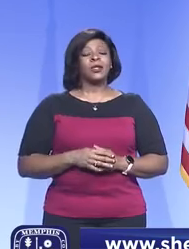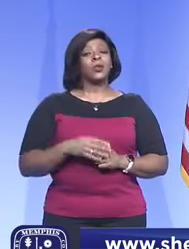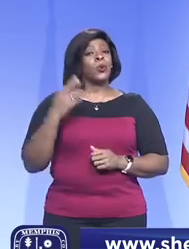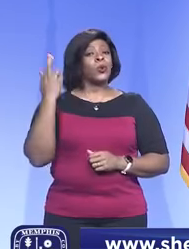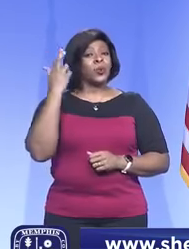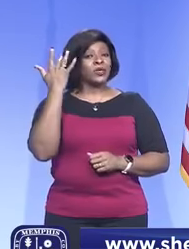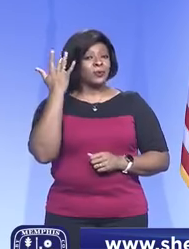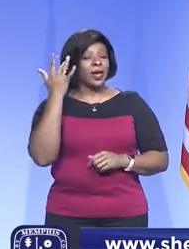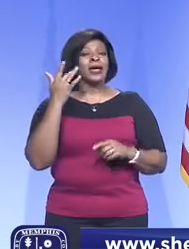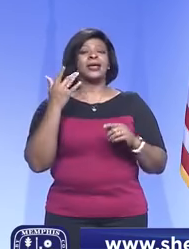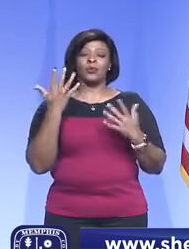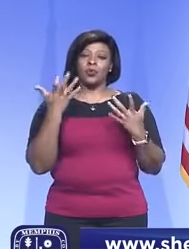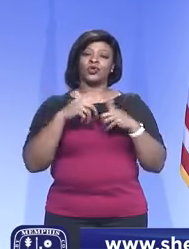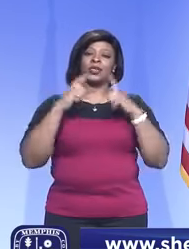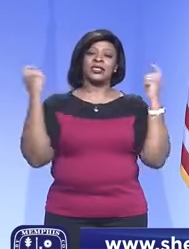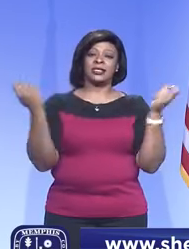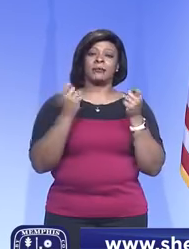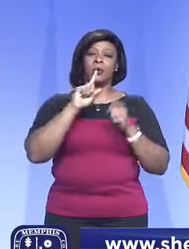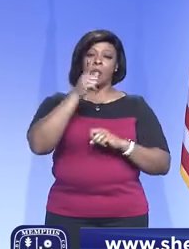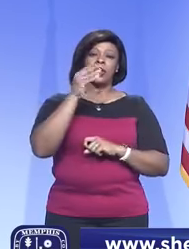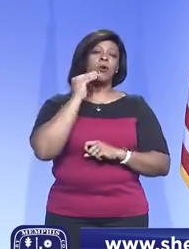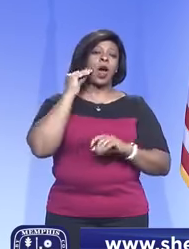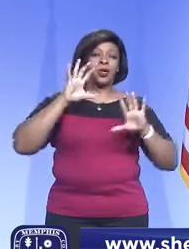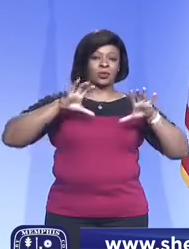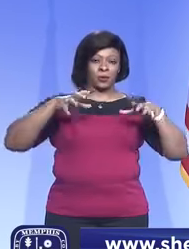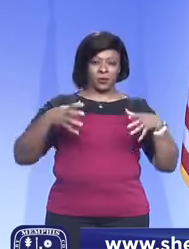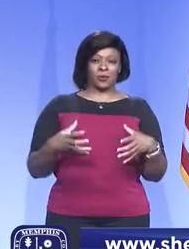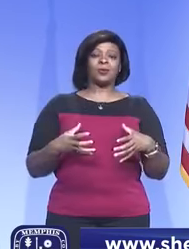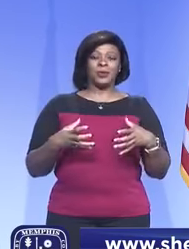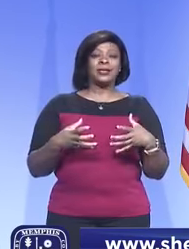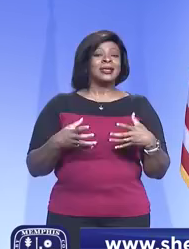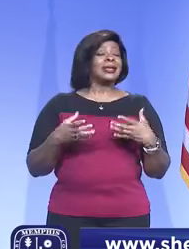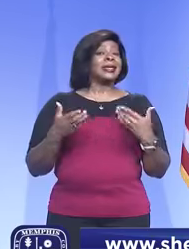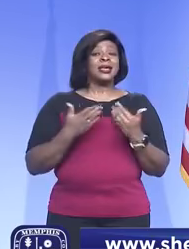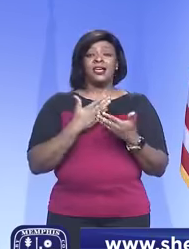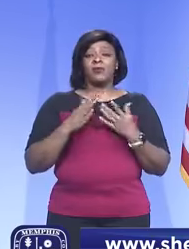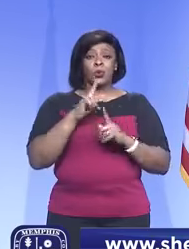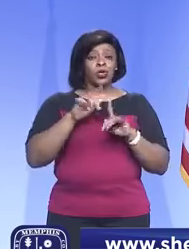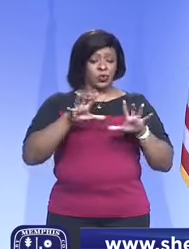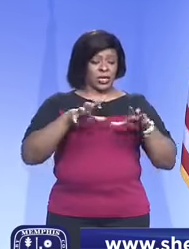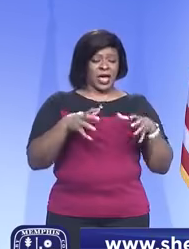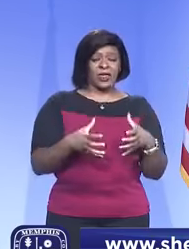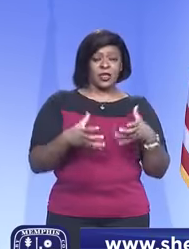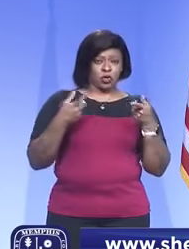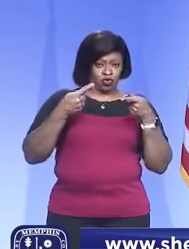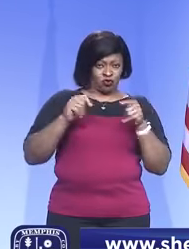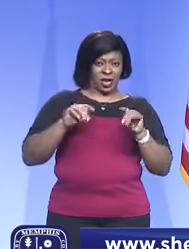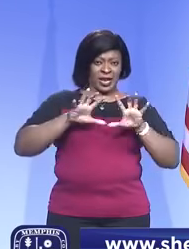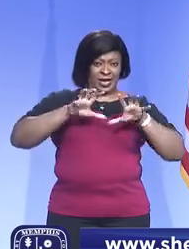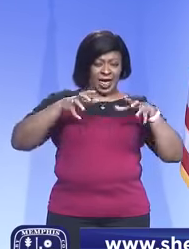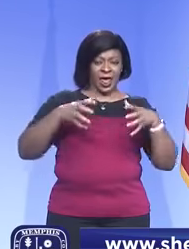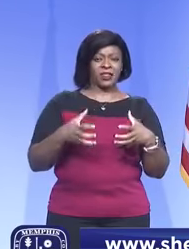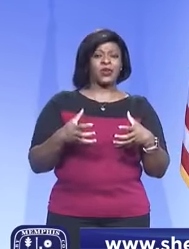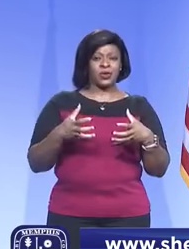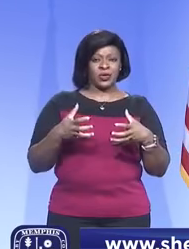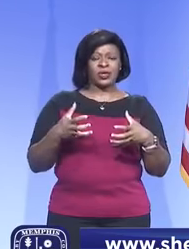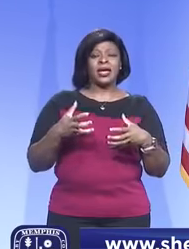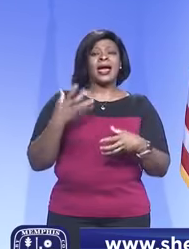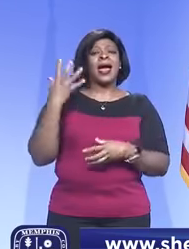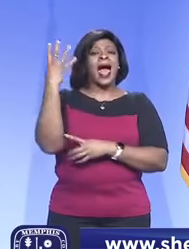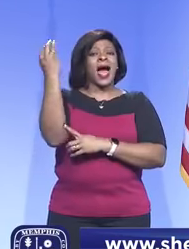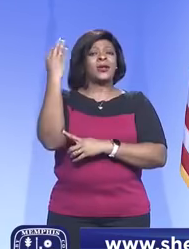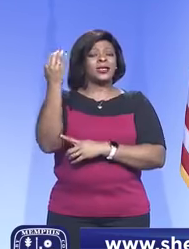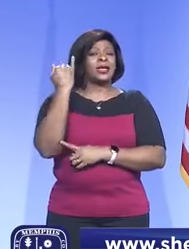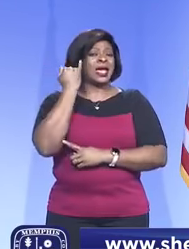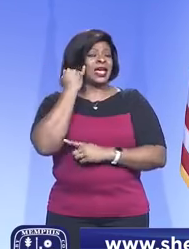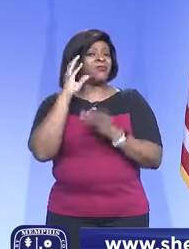Primarily celebrate within your household. Even when you gather, try to gather outside if